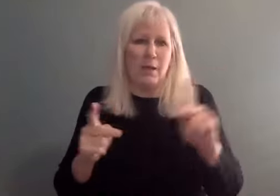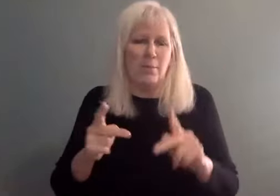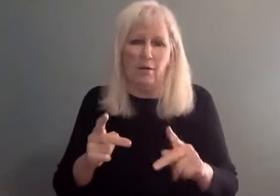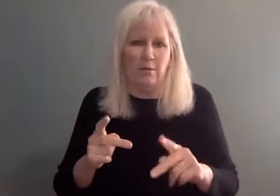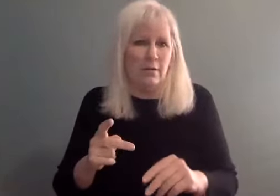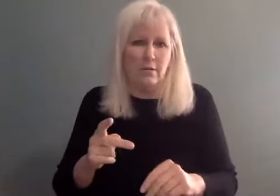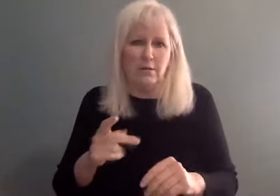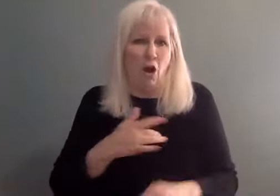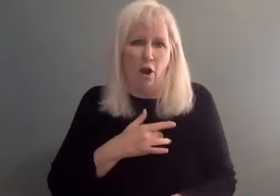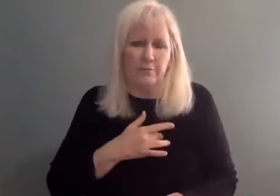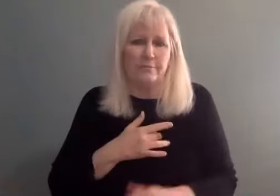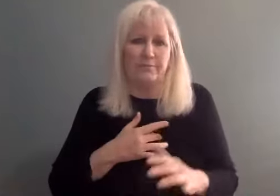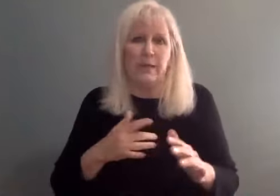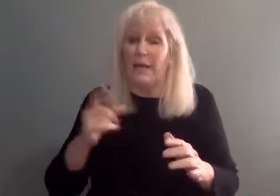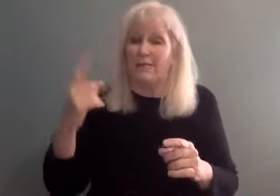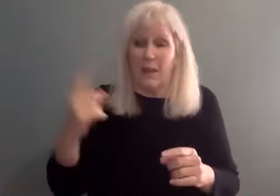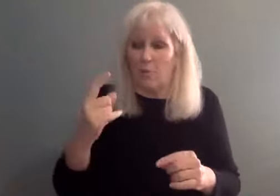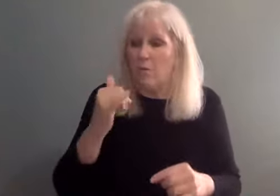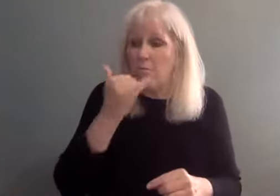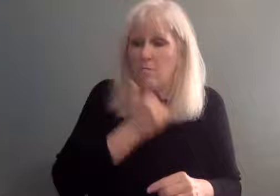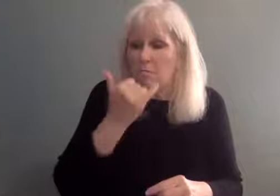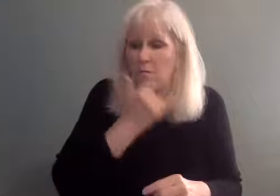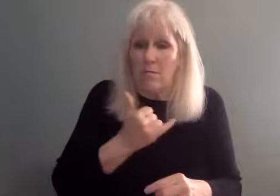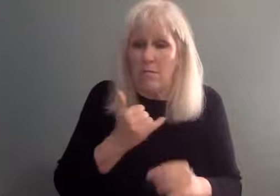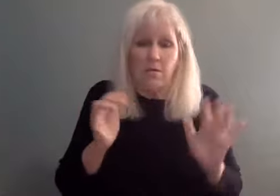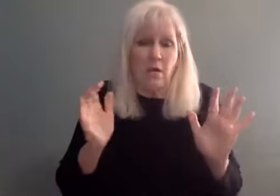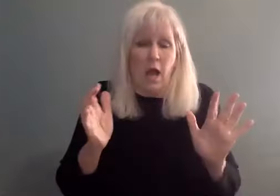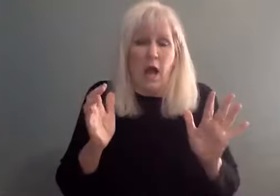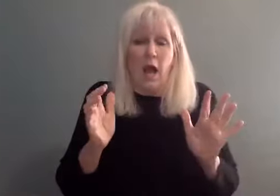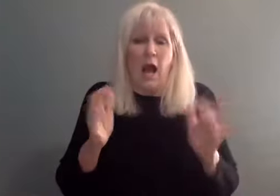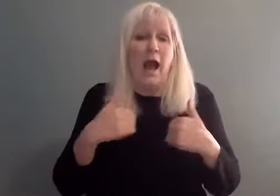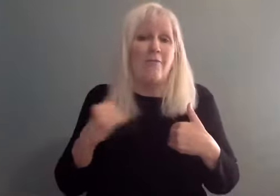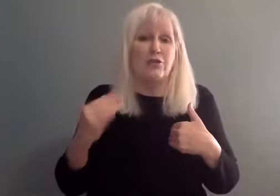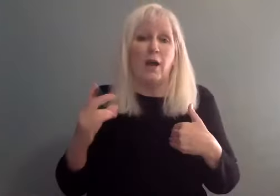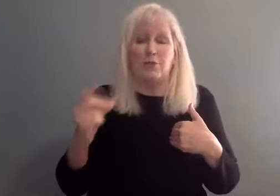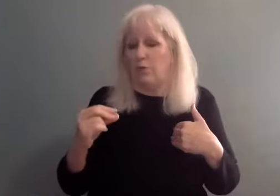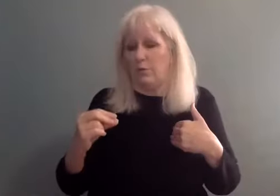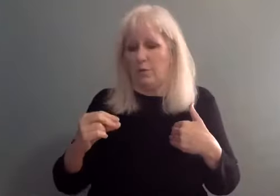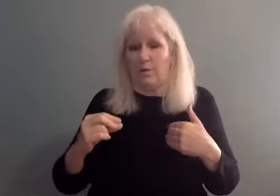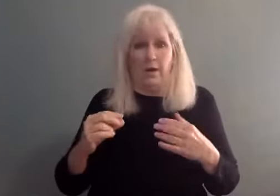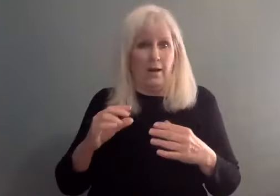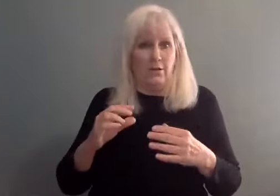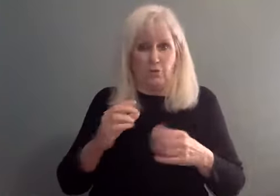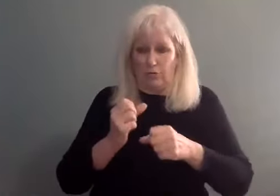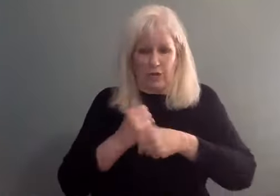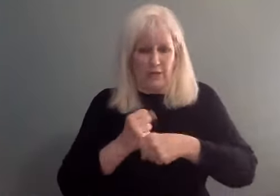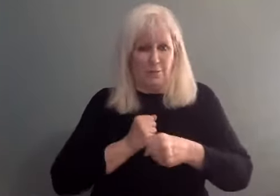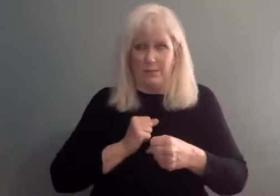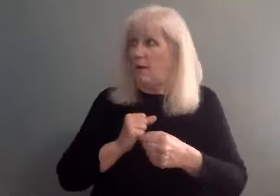kind of bless them and move on, because I've got a job to do, to fit myself to be of maximum service to God and the people about me. Page